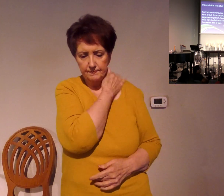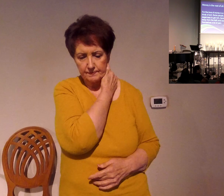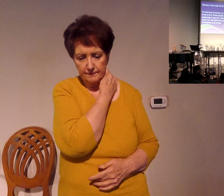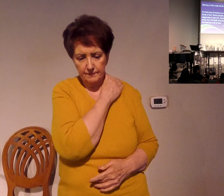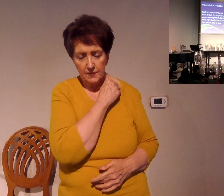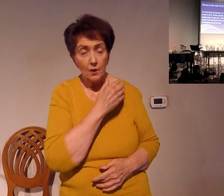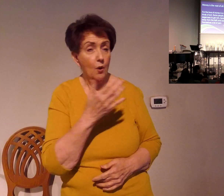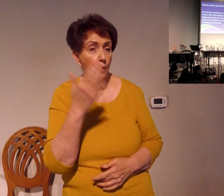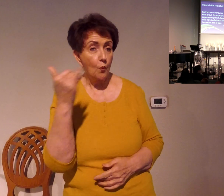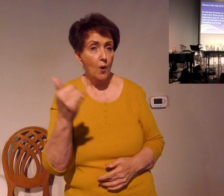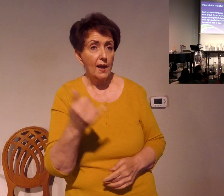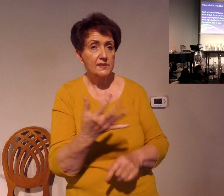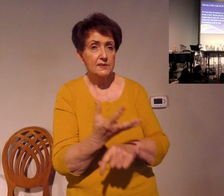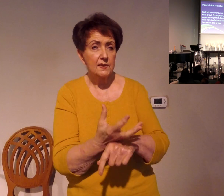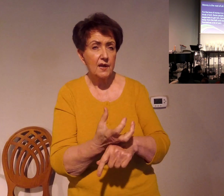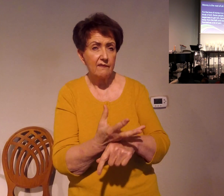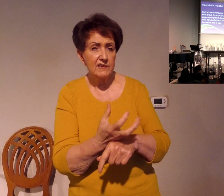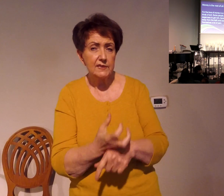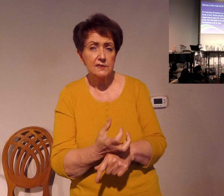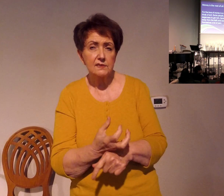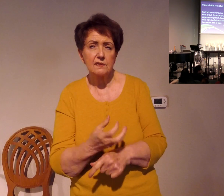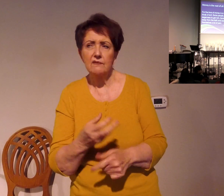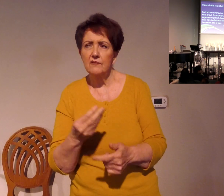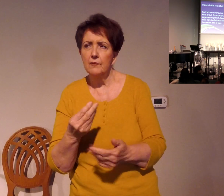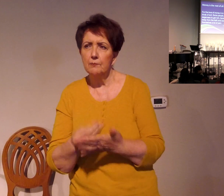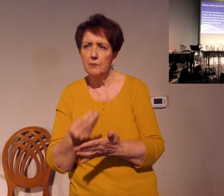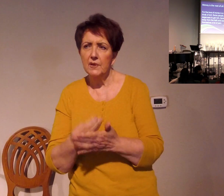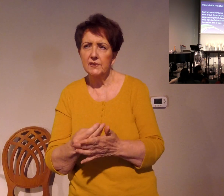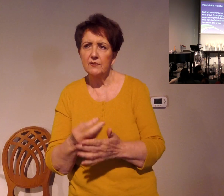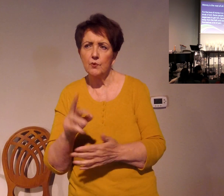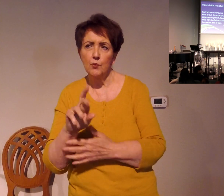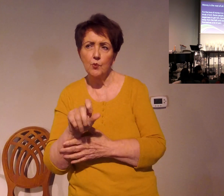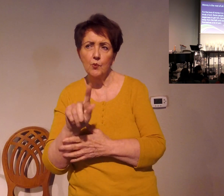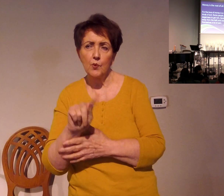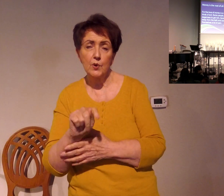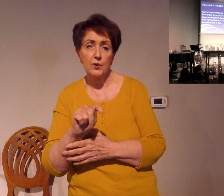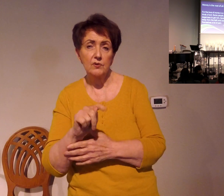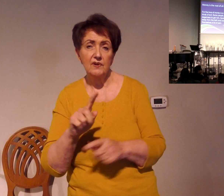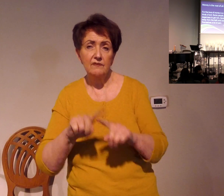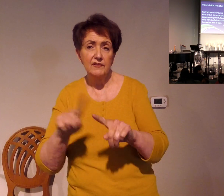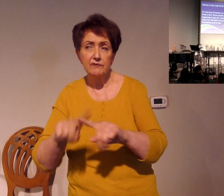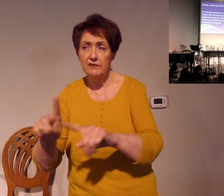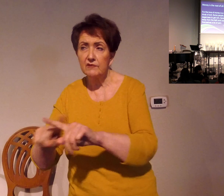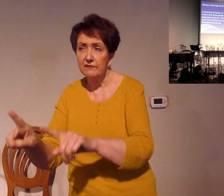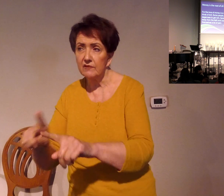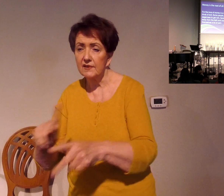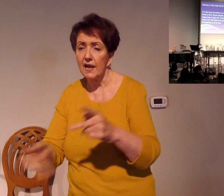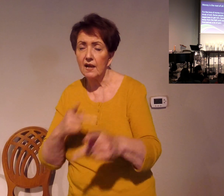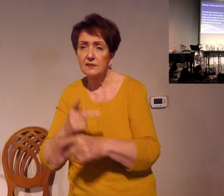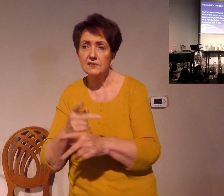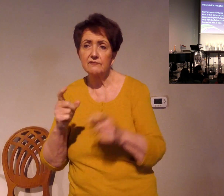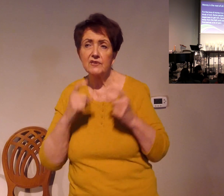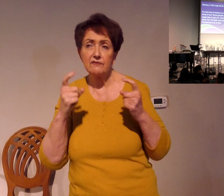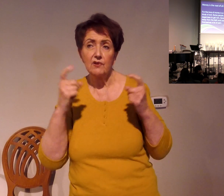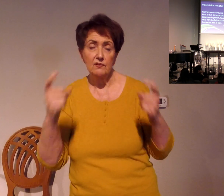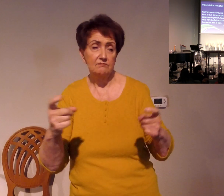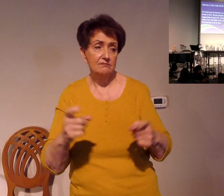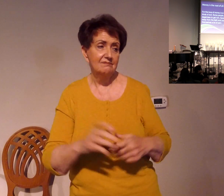covetousness of money the root of all kinds of evil? This is not a rhetorical question.